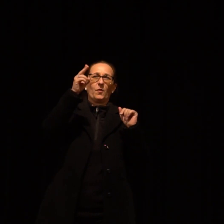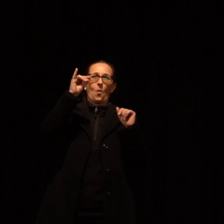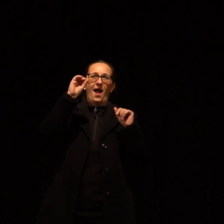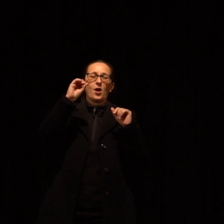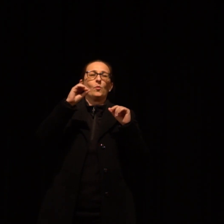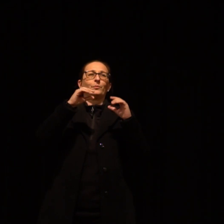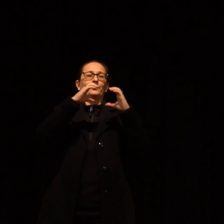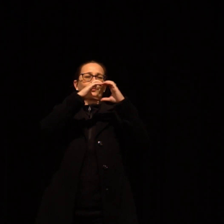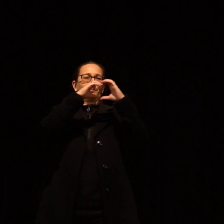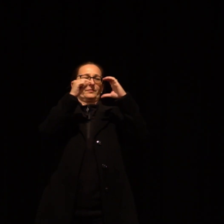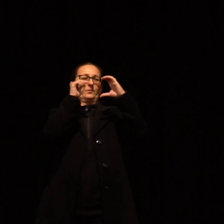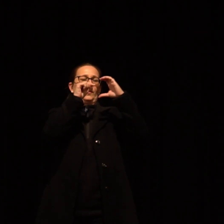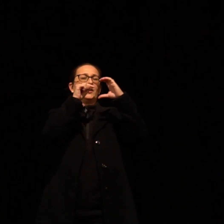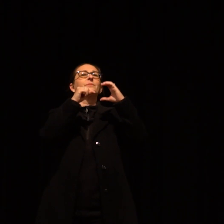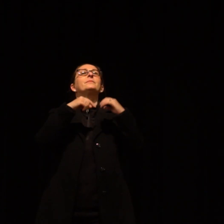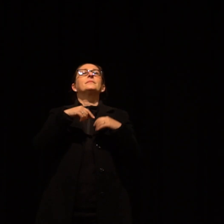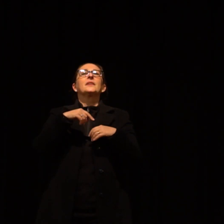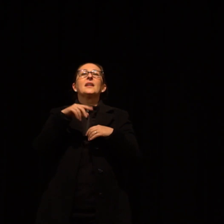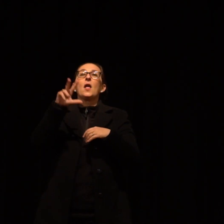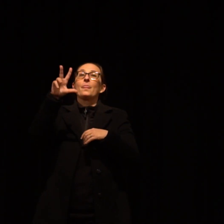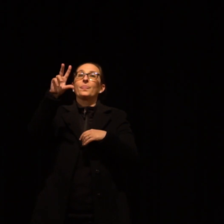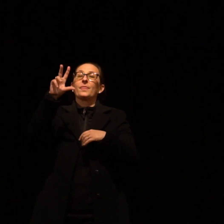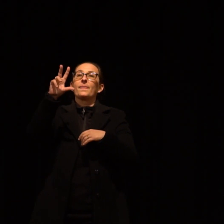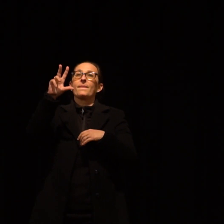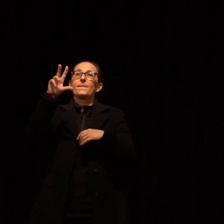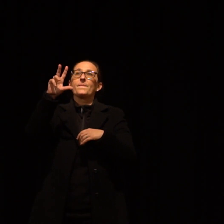It's in the northwest part of Ohio.